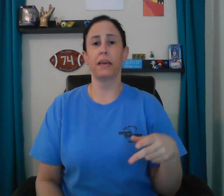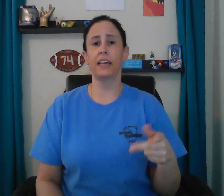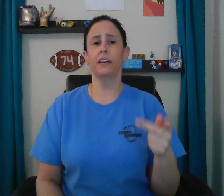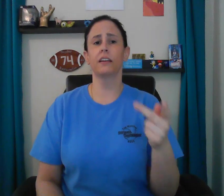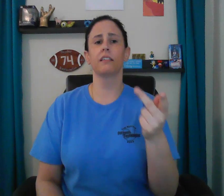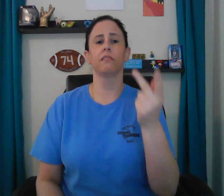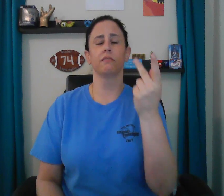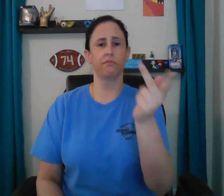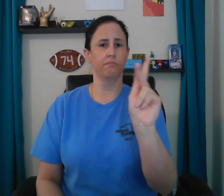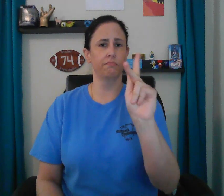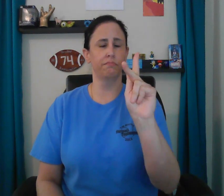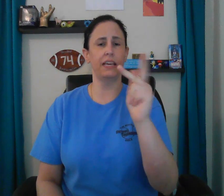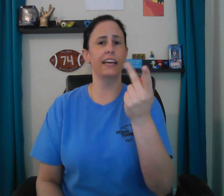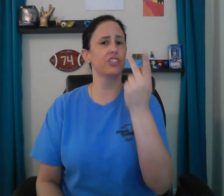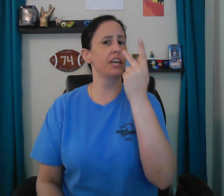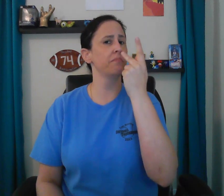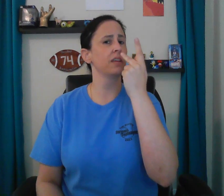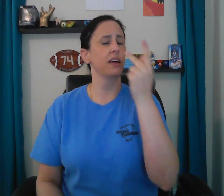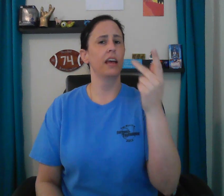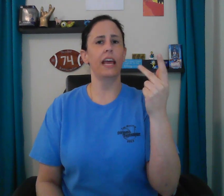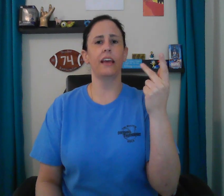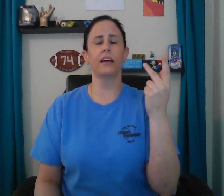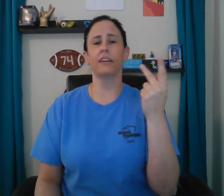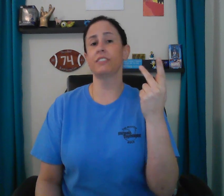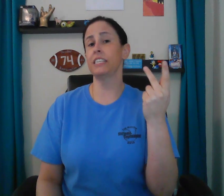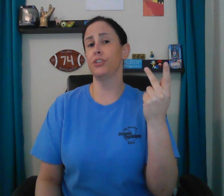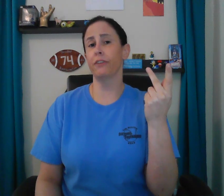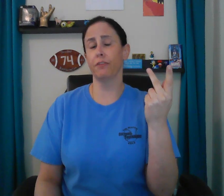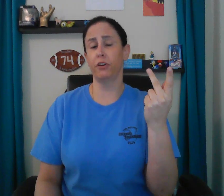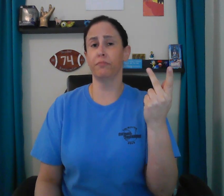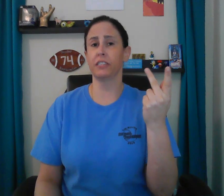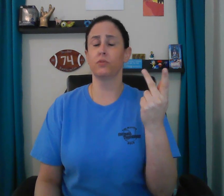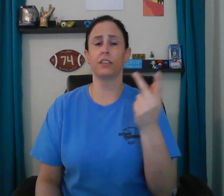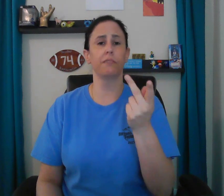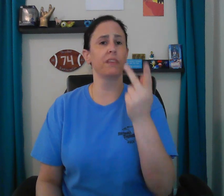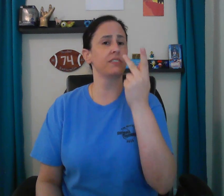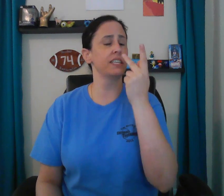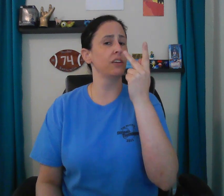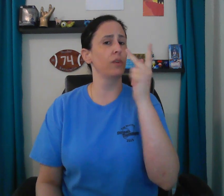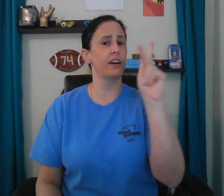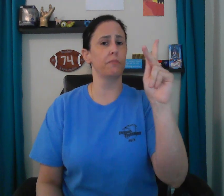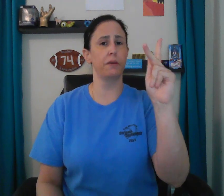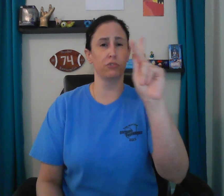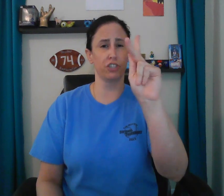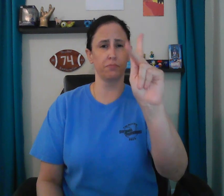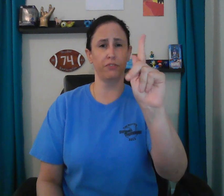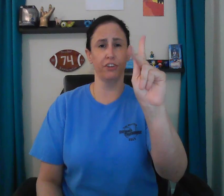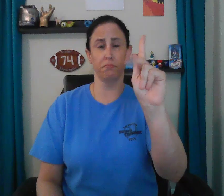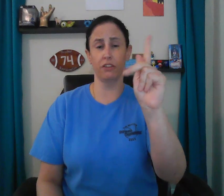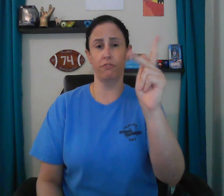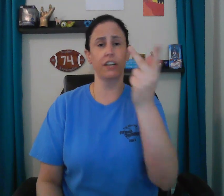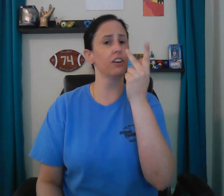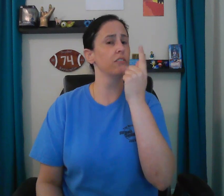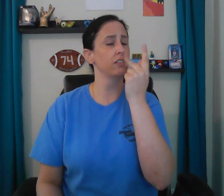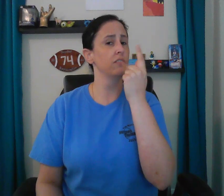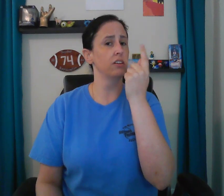pink, P handshake, and I've seen two different movements with it. I've seen it where people just move their middle finger on